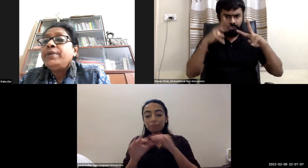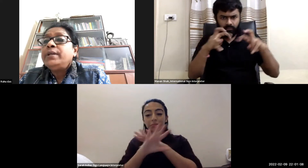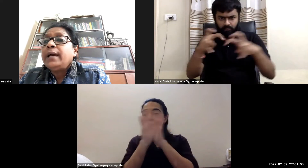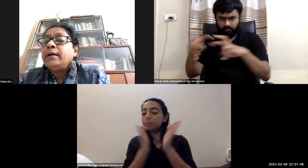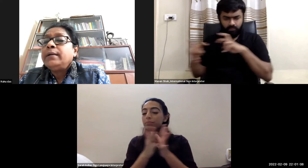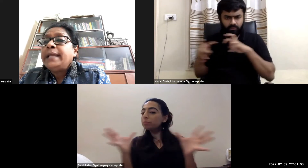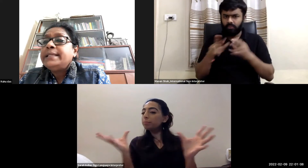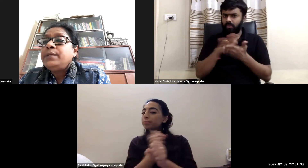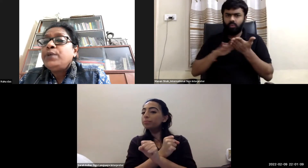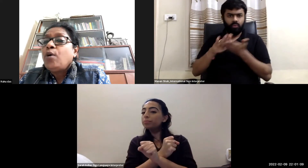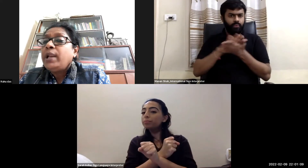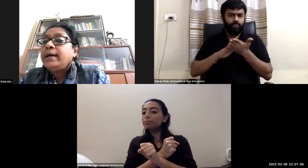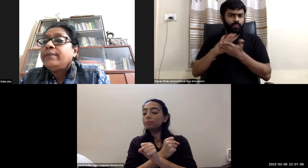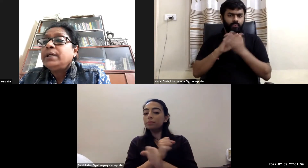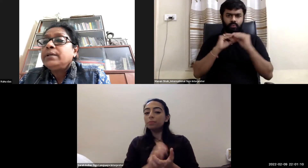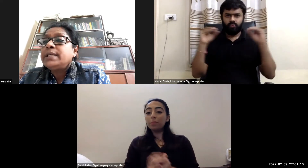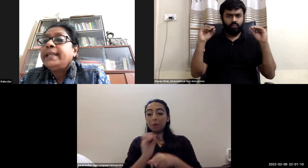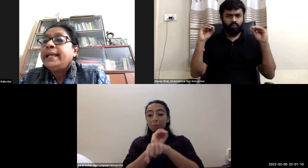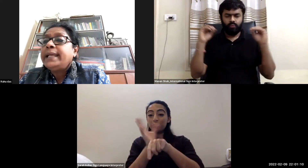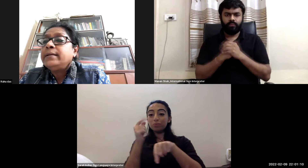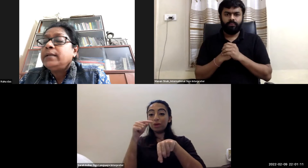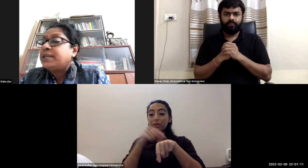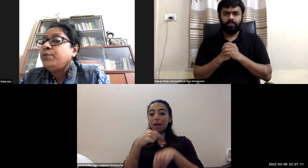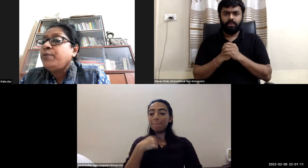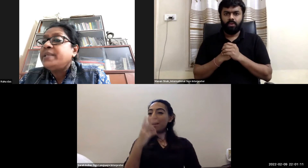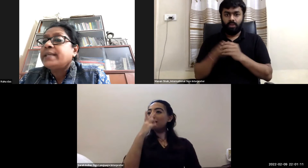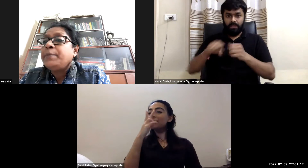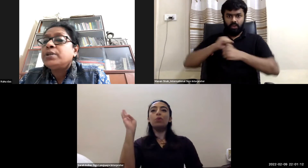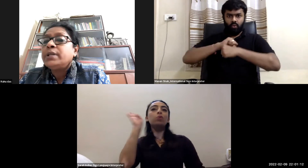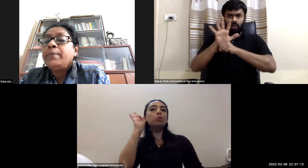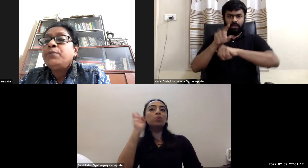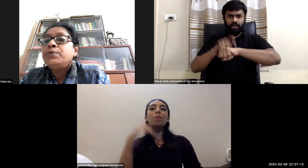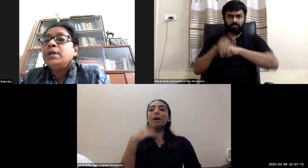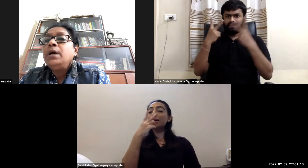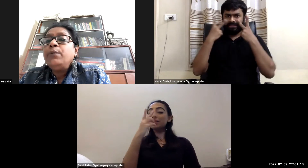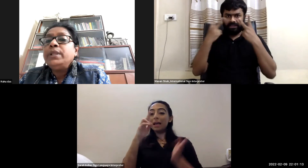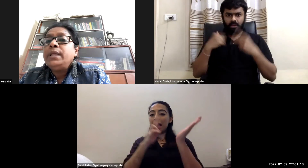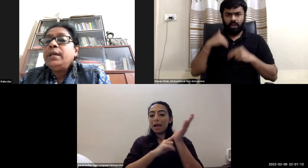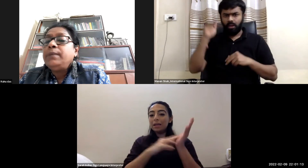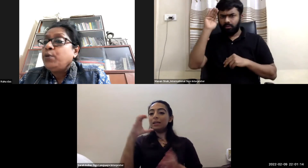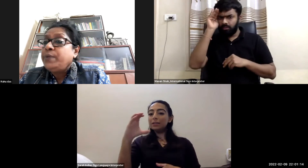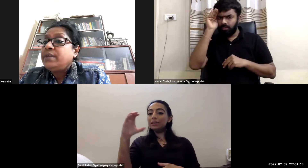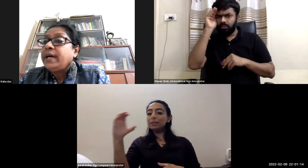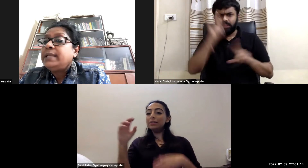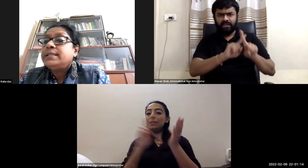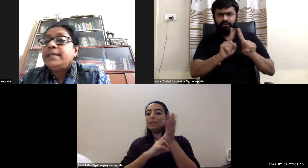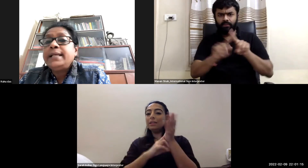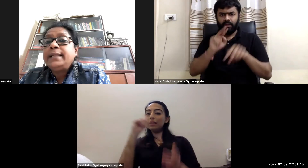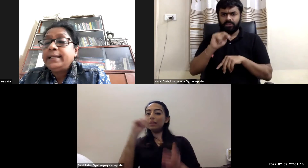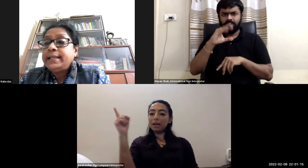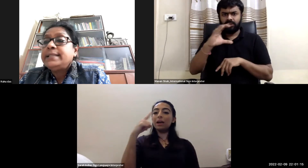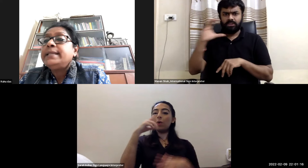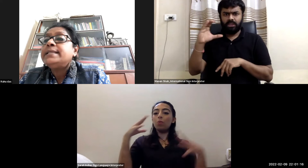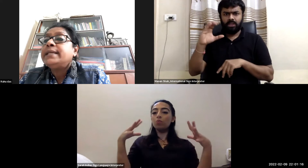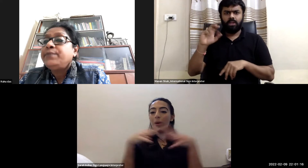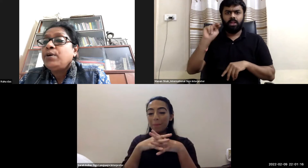During COVID-19, we all have seen that in National Women's Commission came out with the domestic violence data